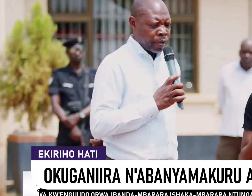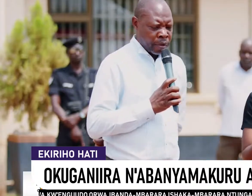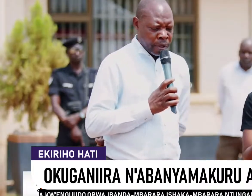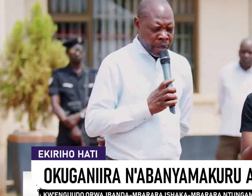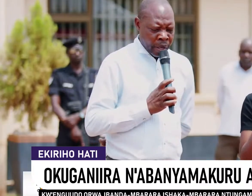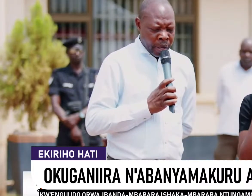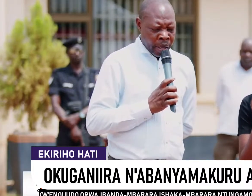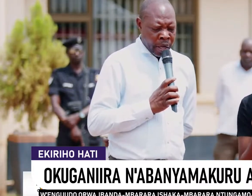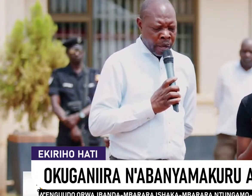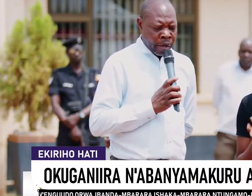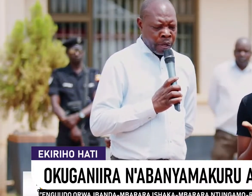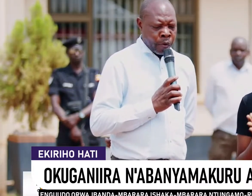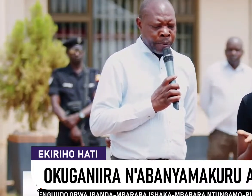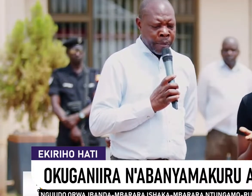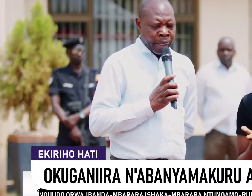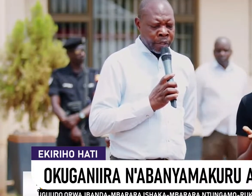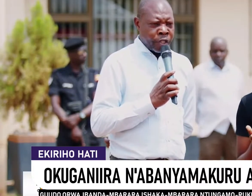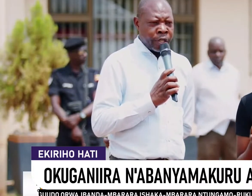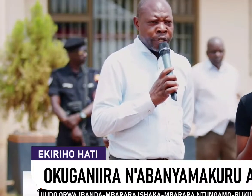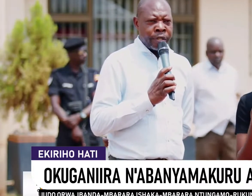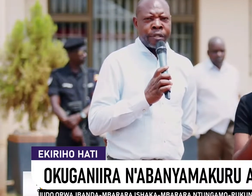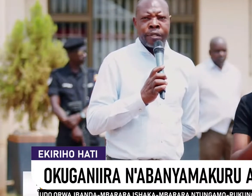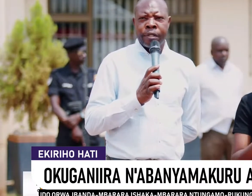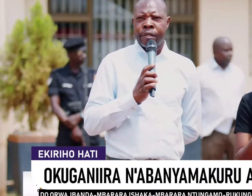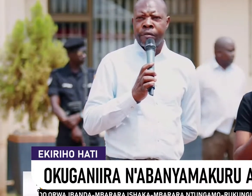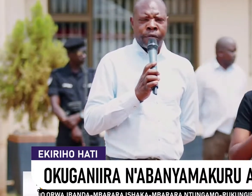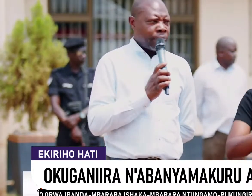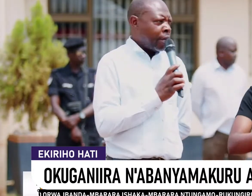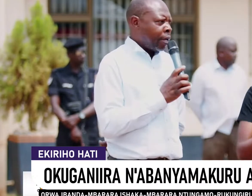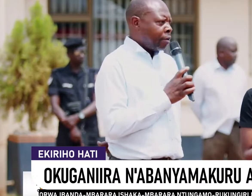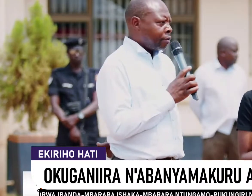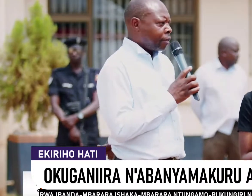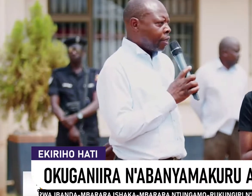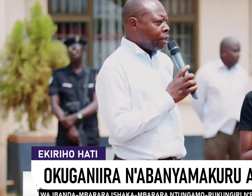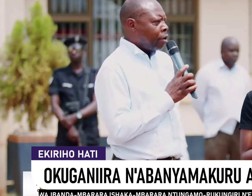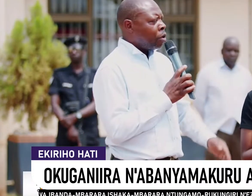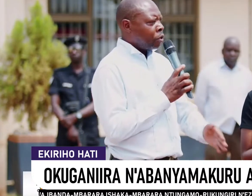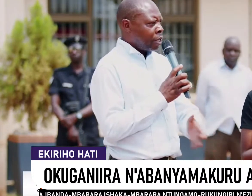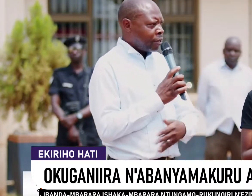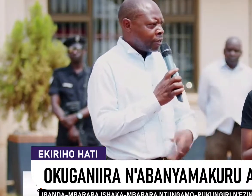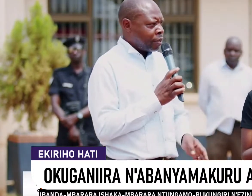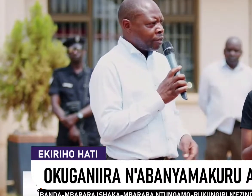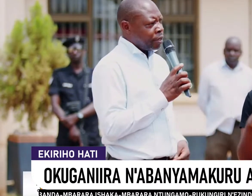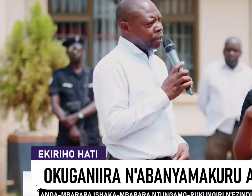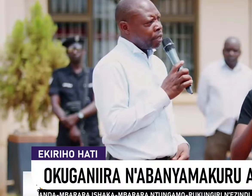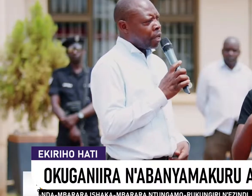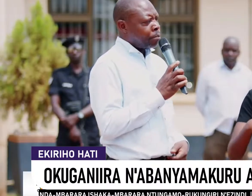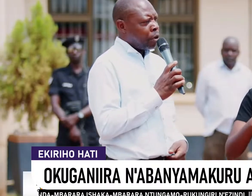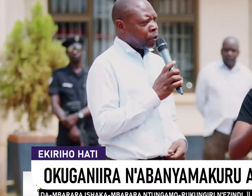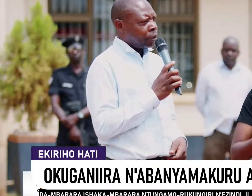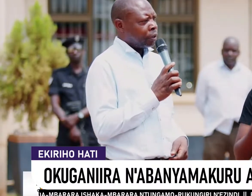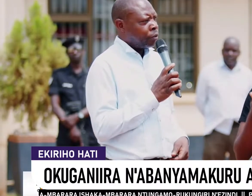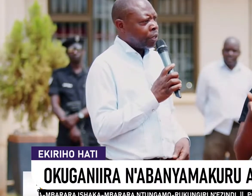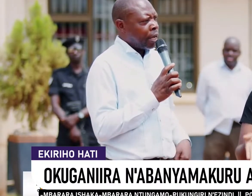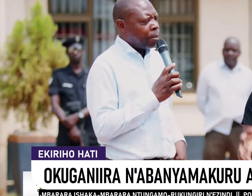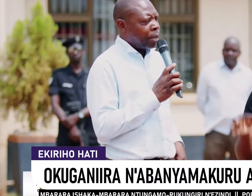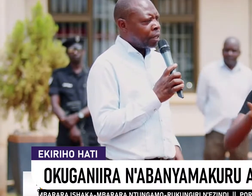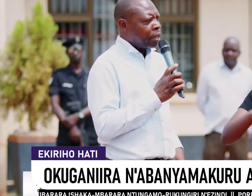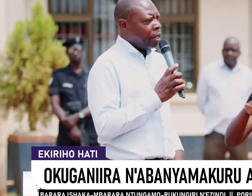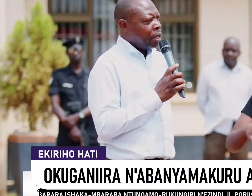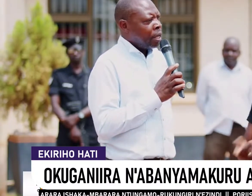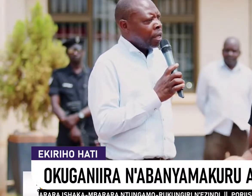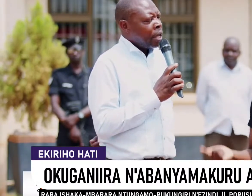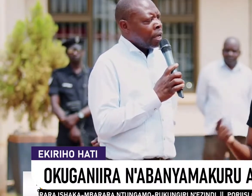simple. You are making changes in all these polls which are